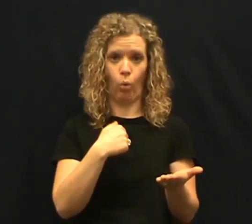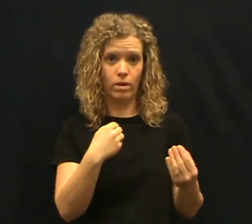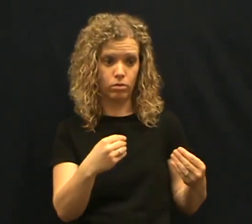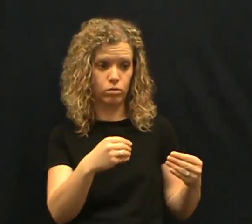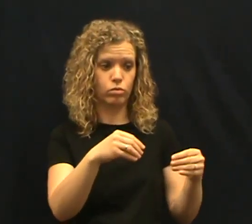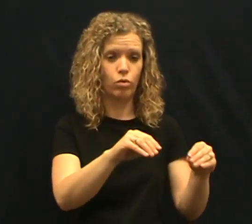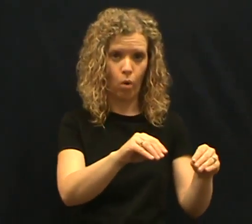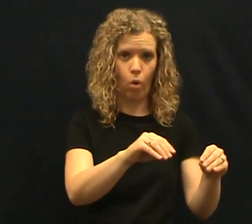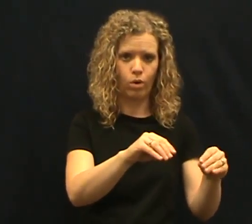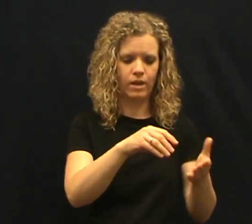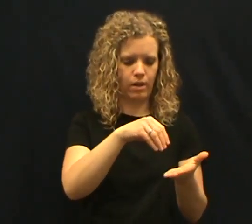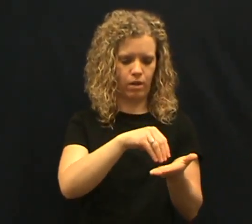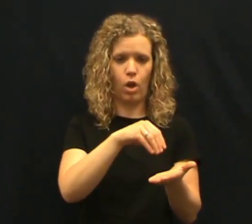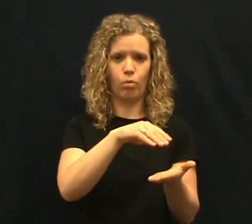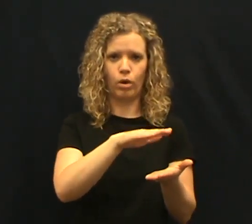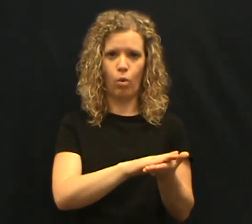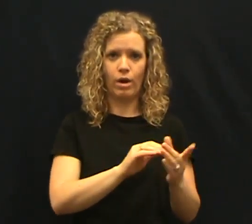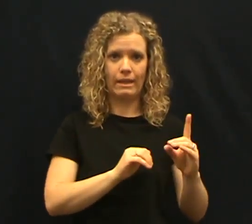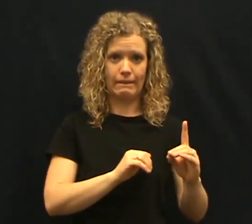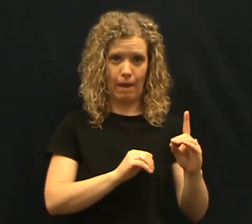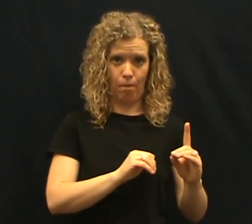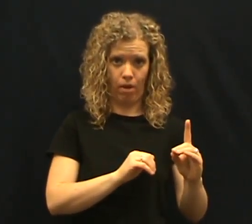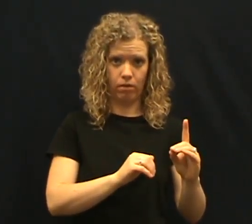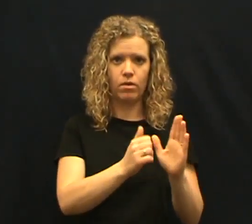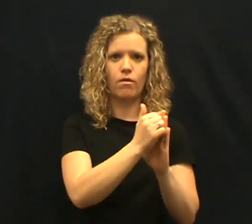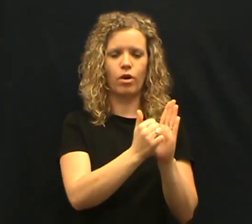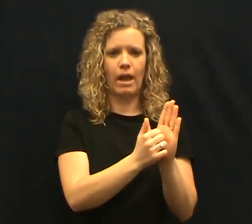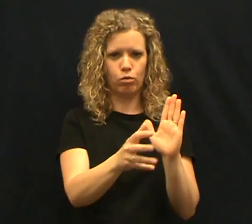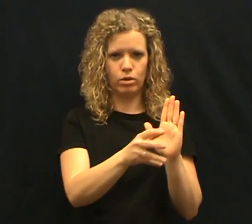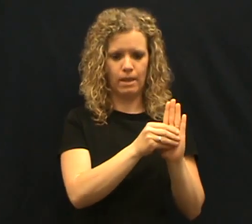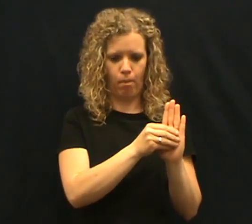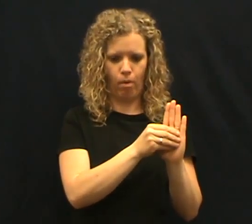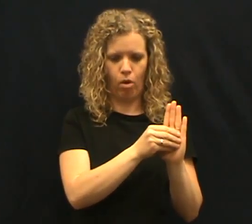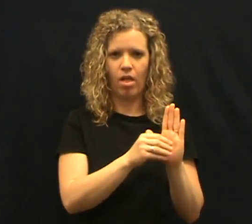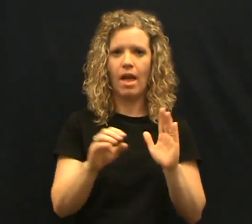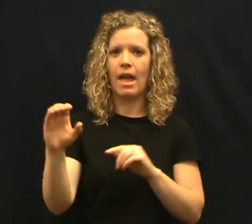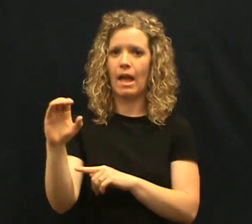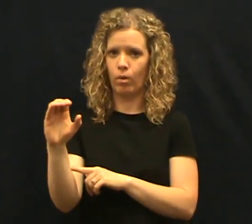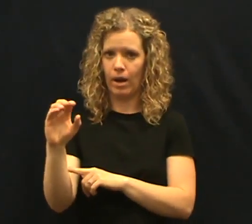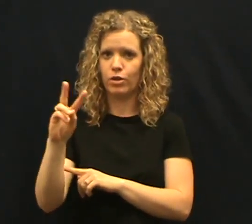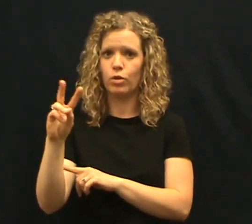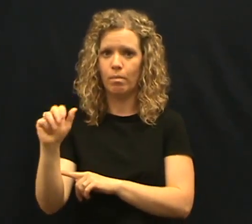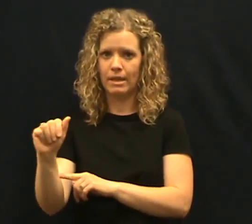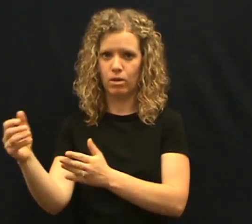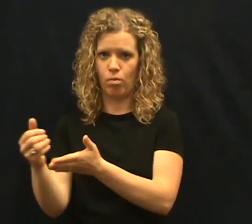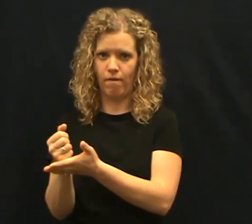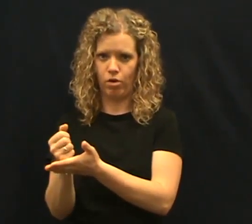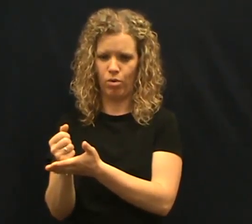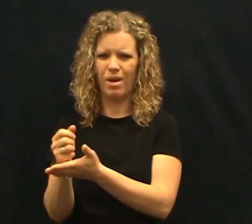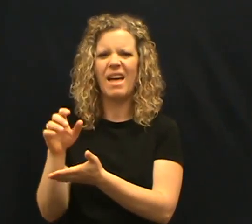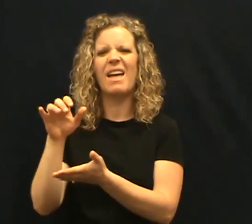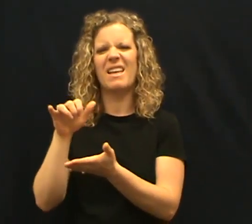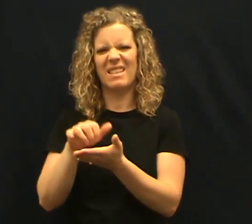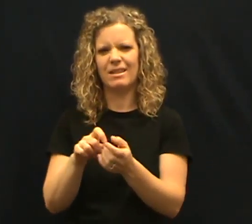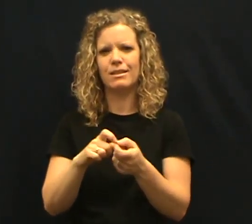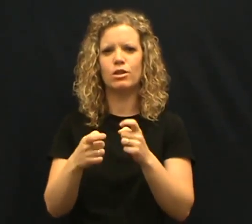would record that with a debit to accounts receivable and a credit to pizza revenue. That would be an adjustment that would need to be made for